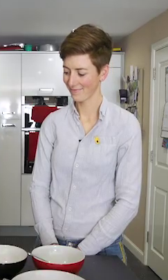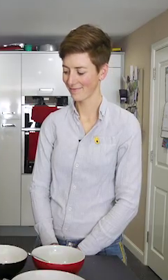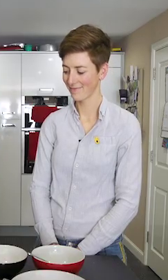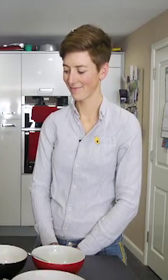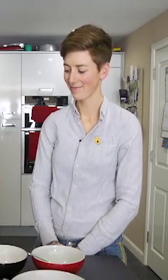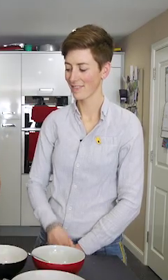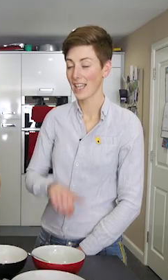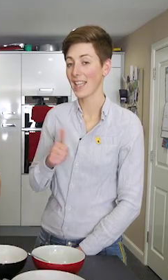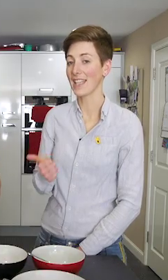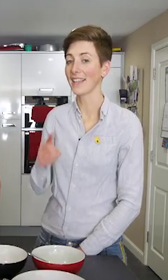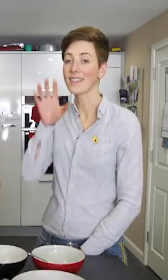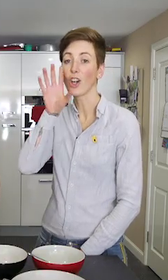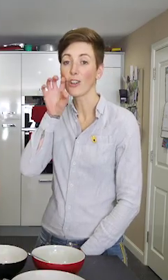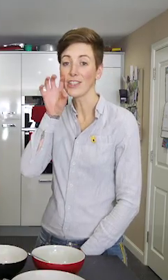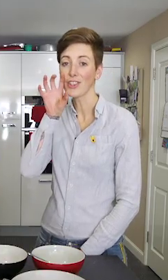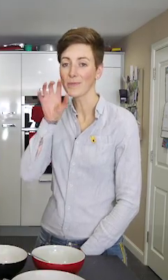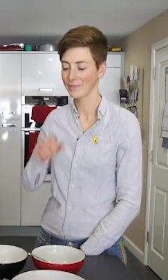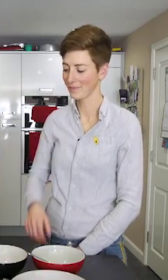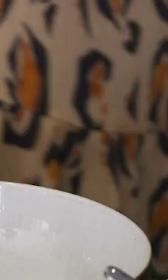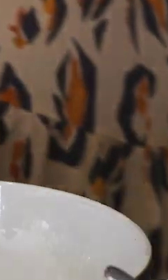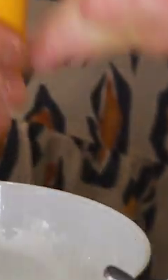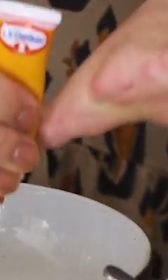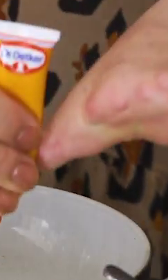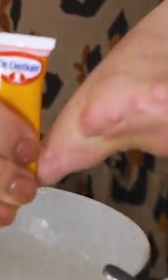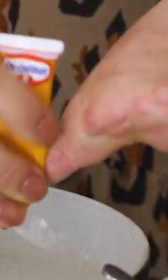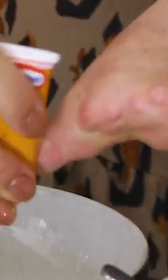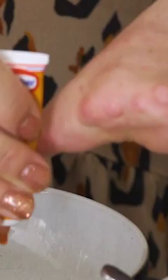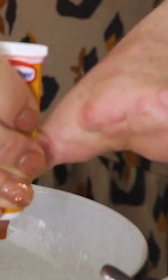Now orange. Next is orange.